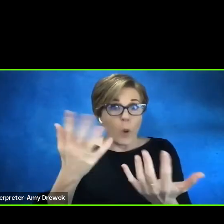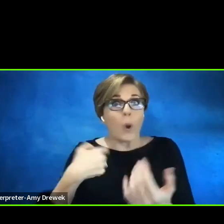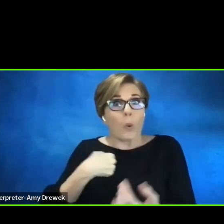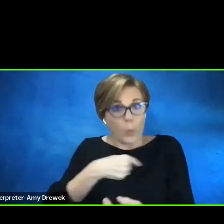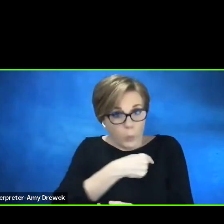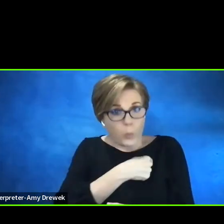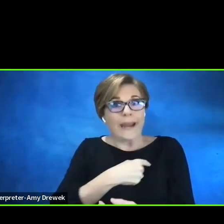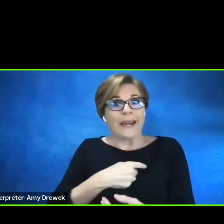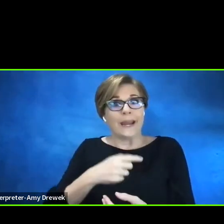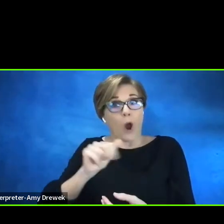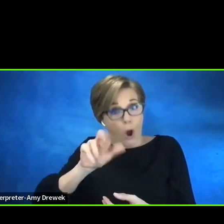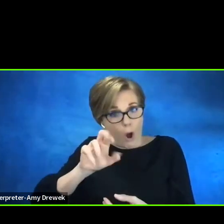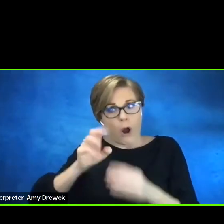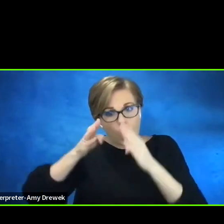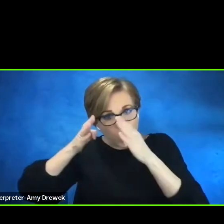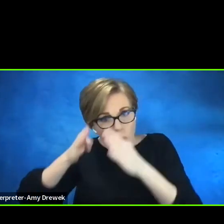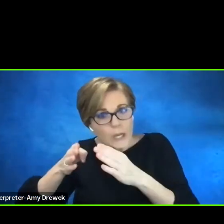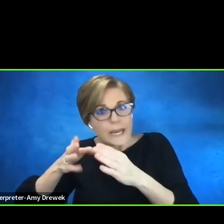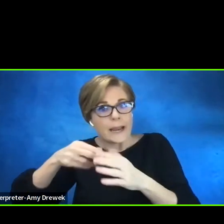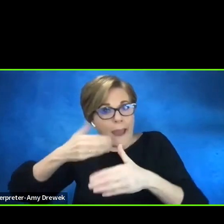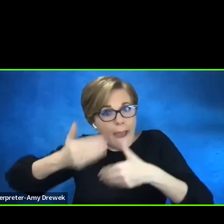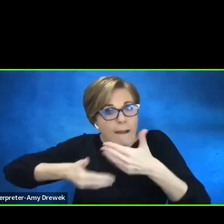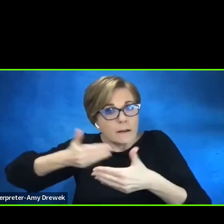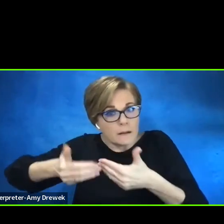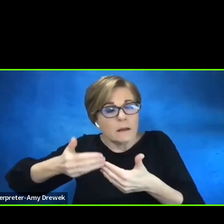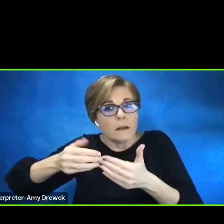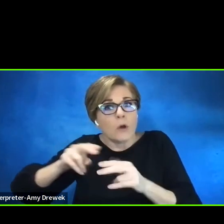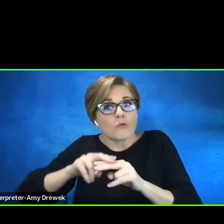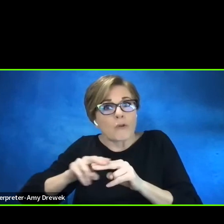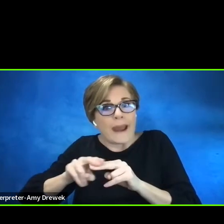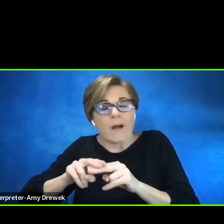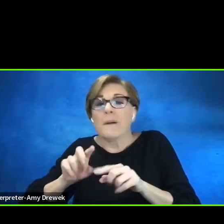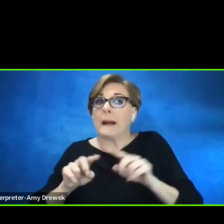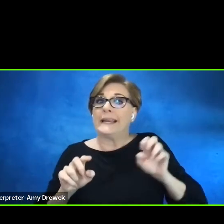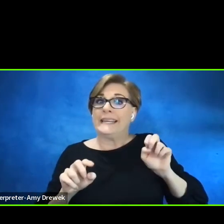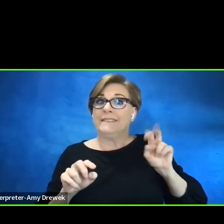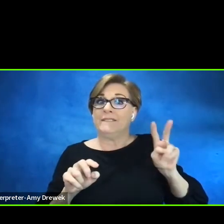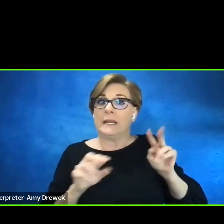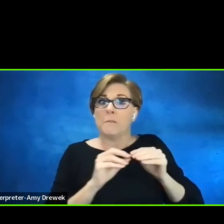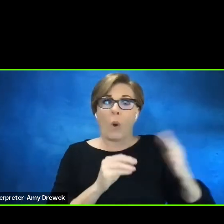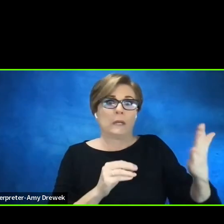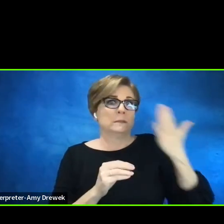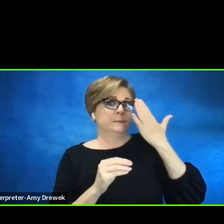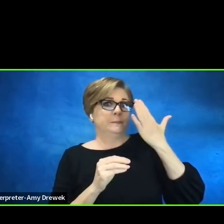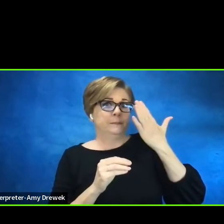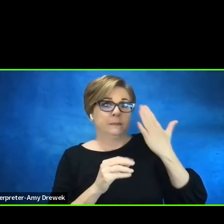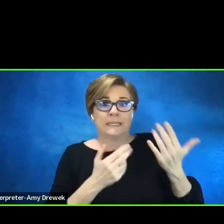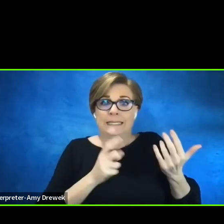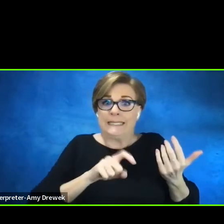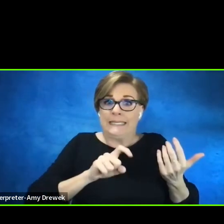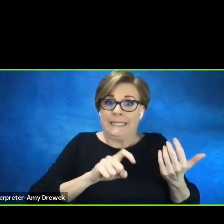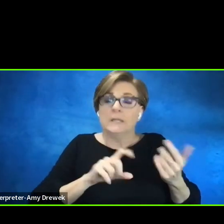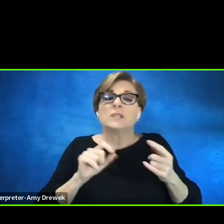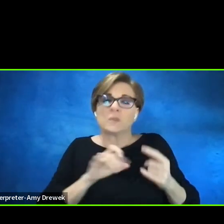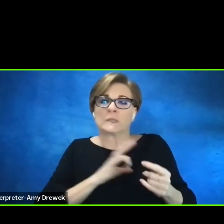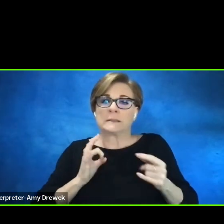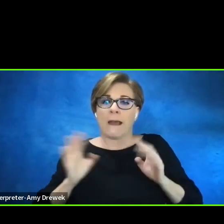rail rule, that just the emphasis for the EV charging station is taking more of the staff resources right now.